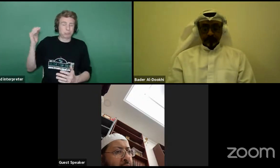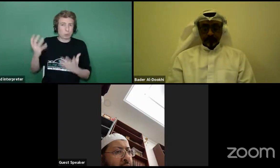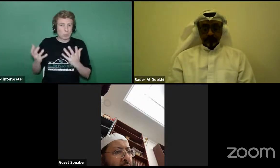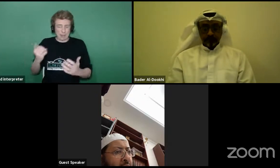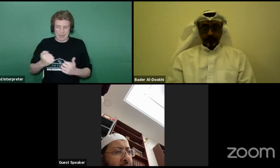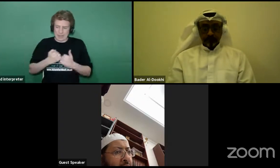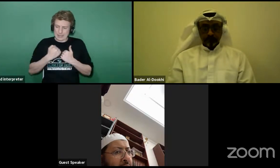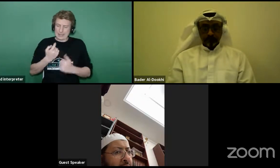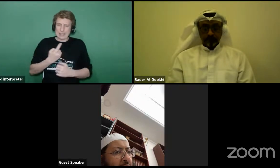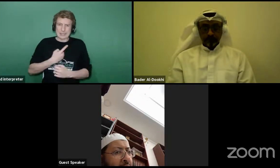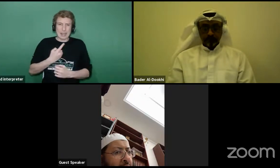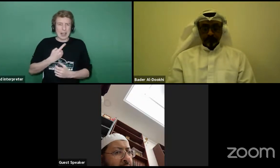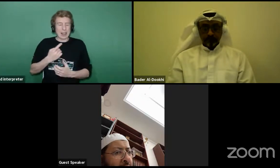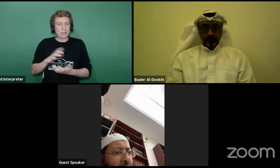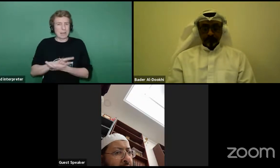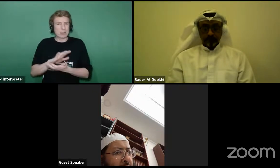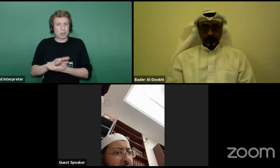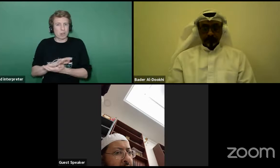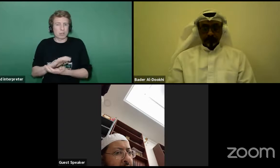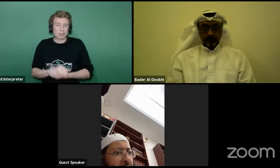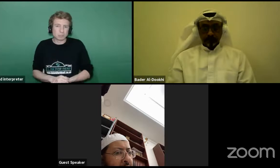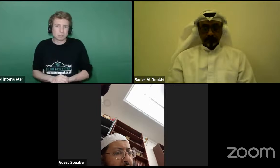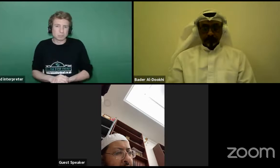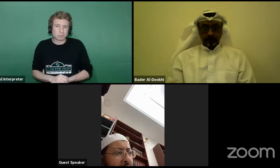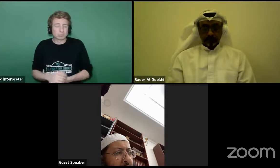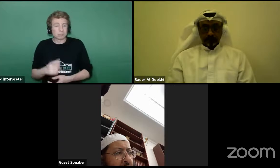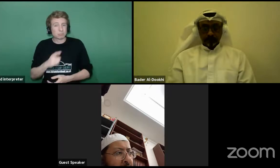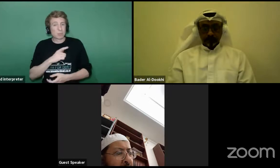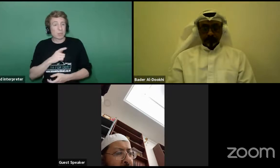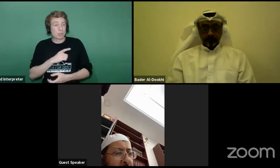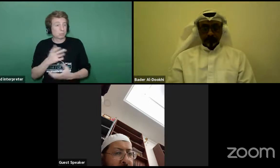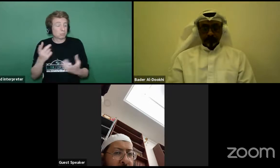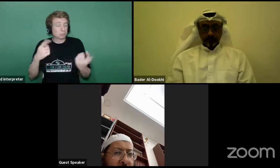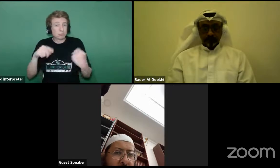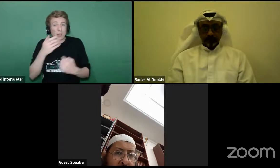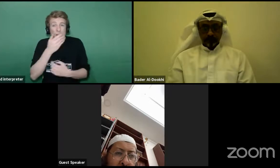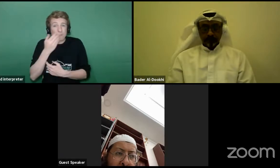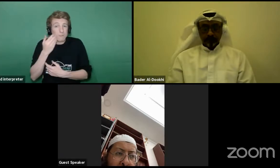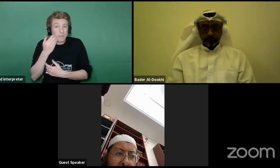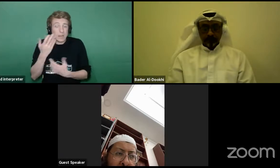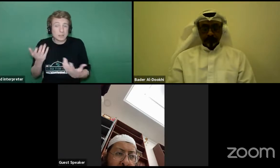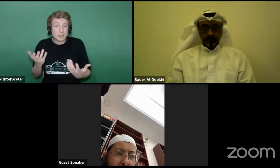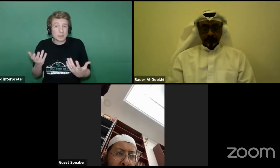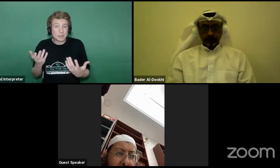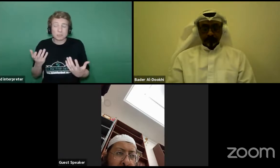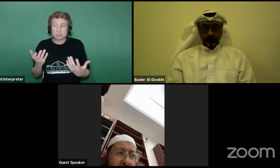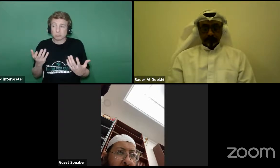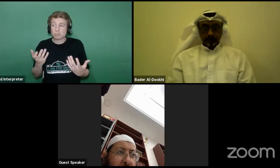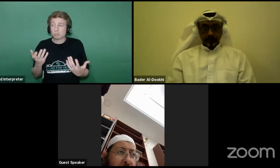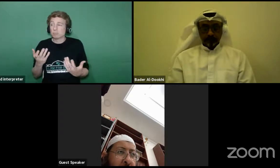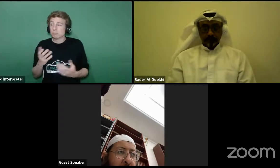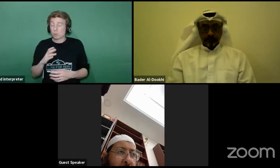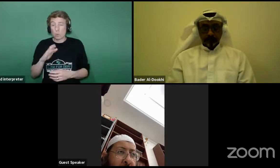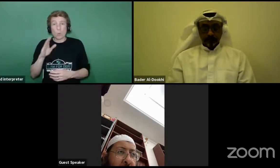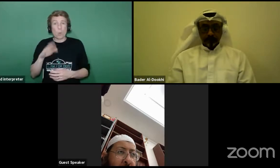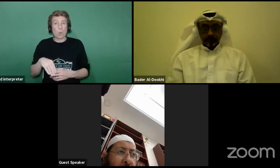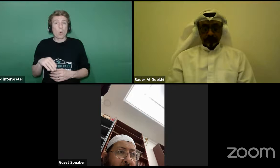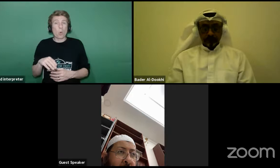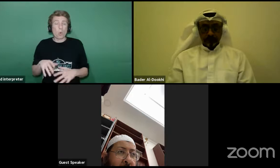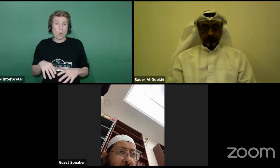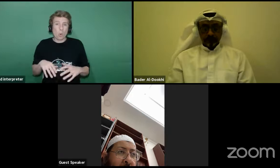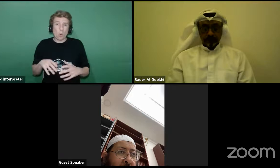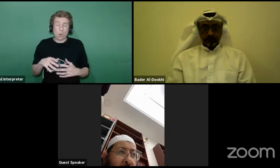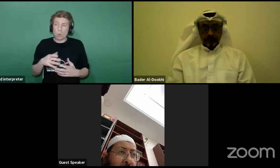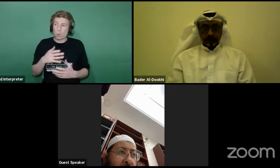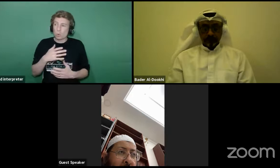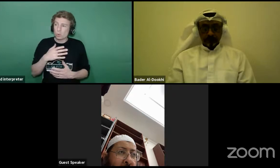Because we find that when we're fasting, all of us, we could all do with something to eat, and we could all do